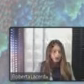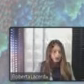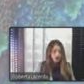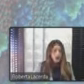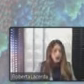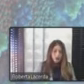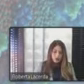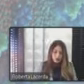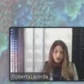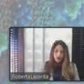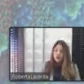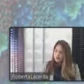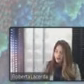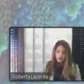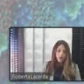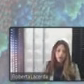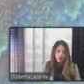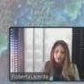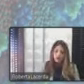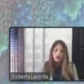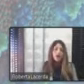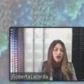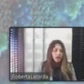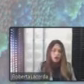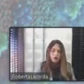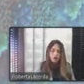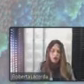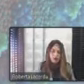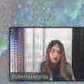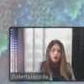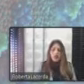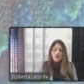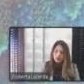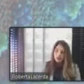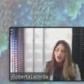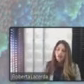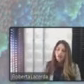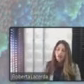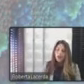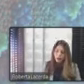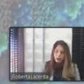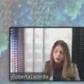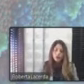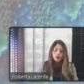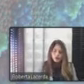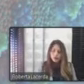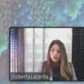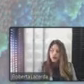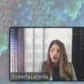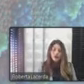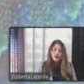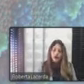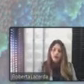Leonardo da Vinci, considered himself heretical and iconoclastic in his time, and also